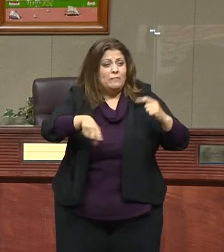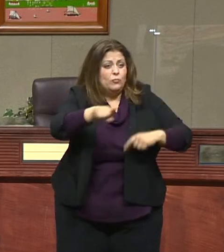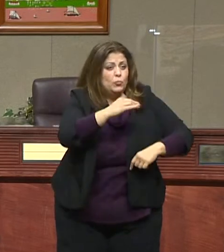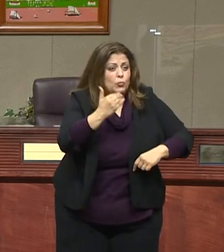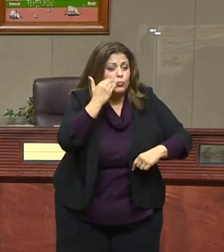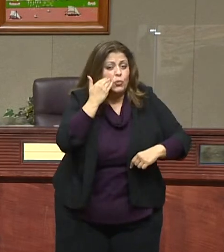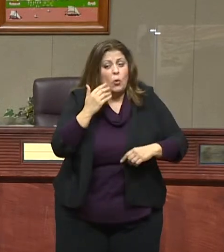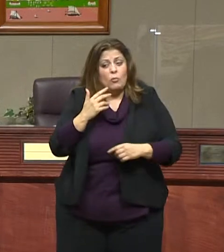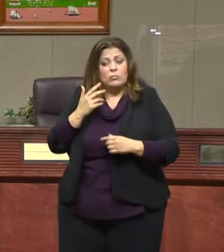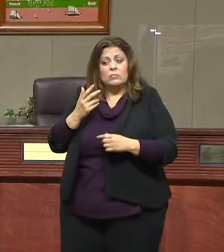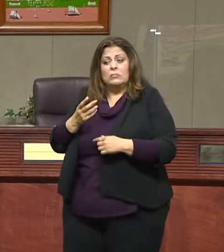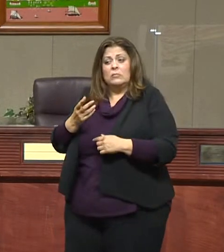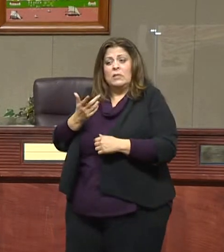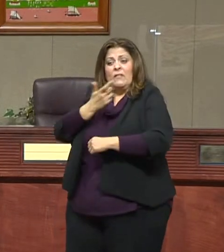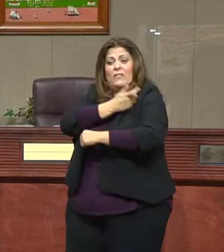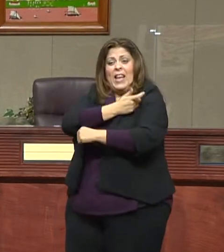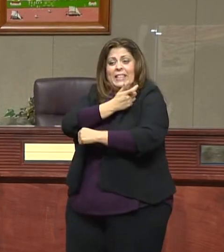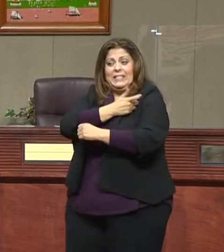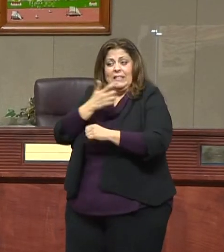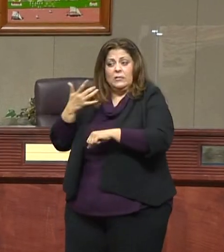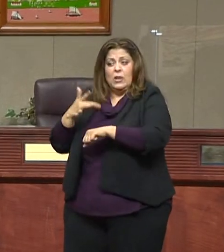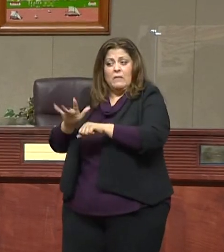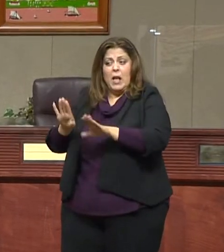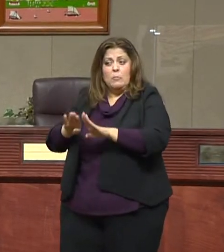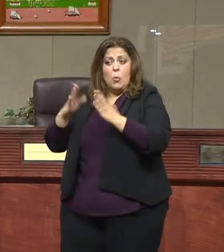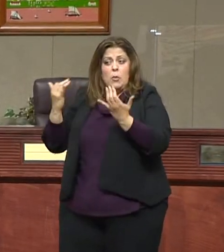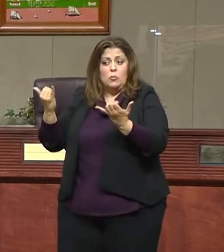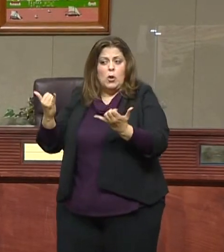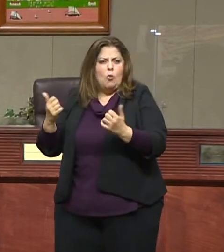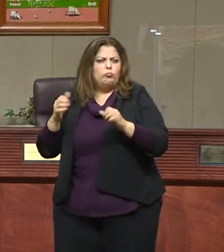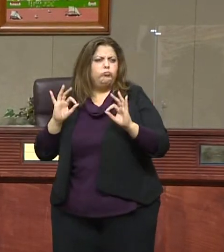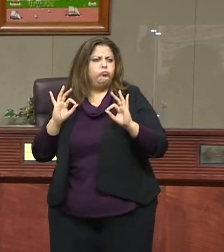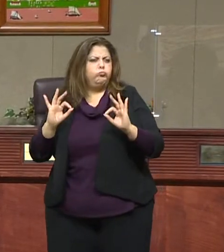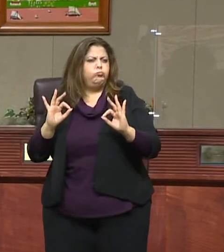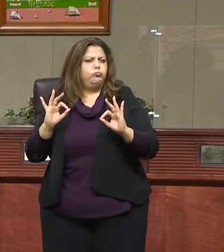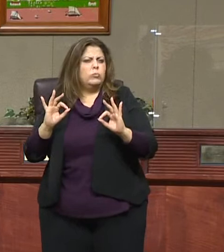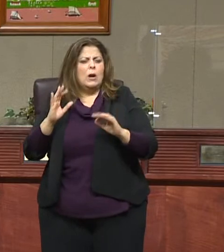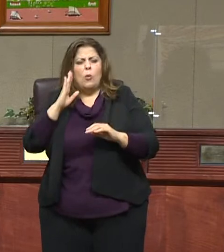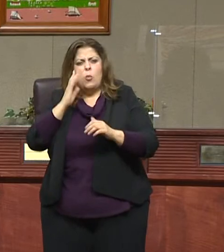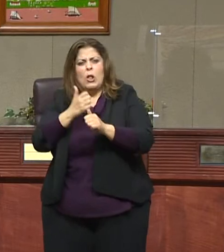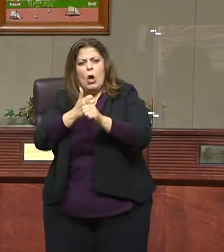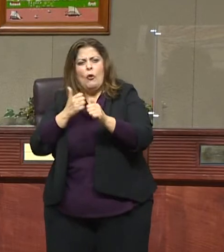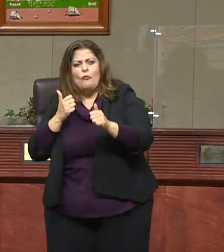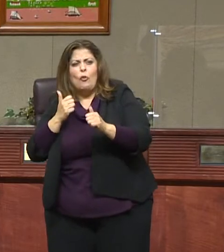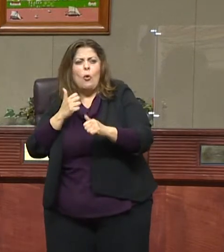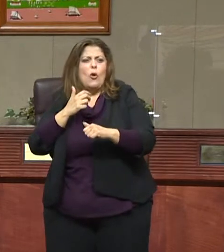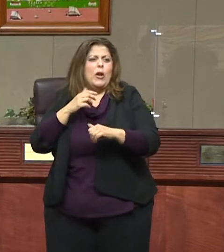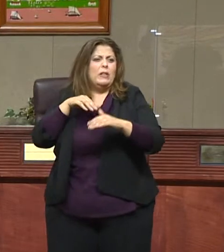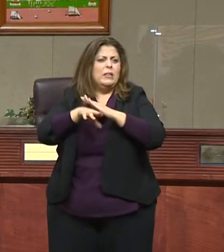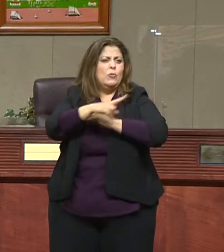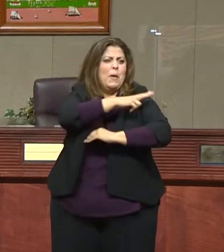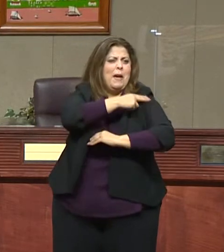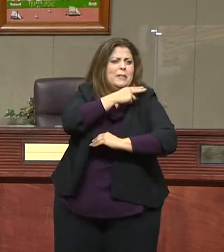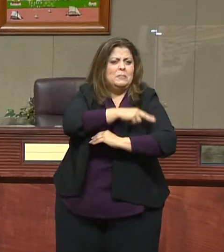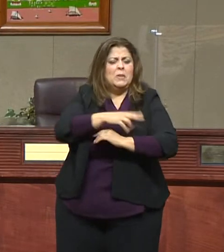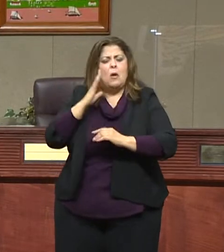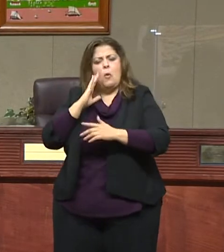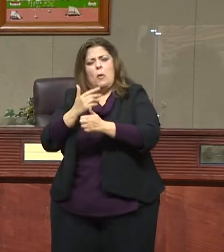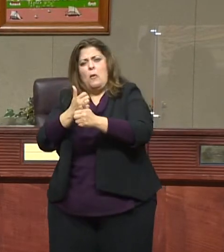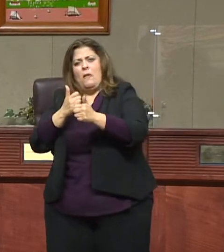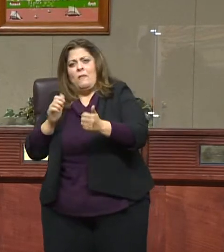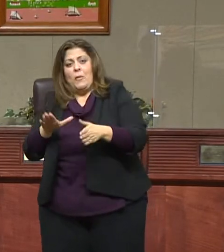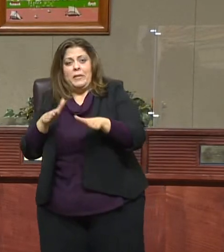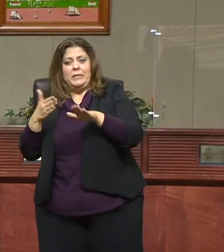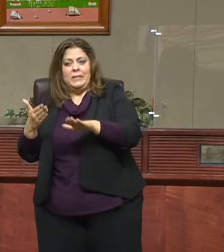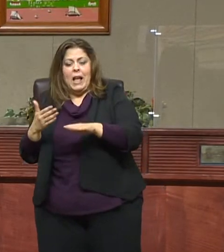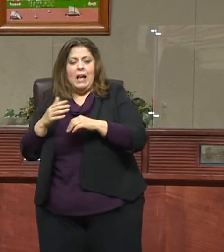still using right now are really great and effective at preventing severe hospitalization and death, and as I had mentioned, definitely contribute to a